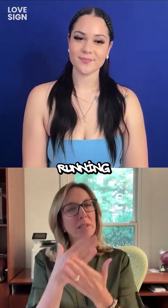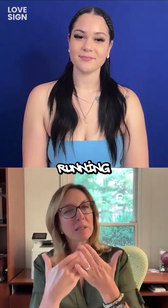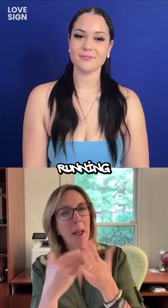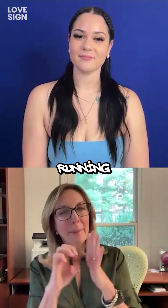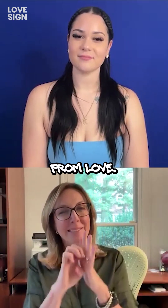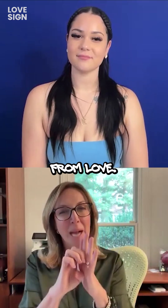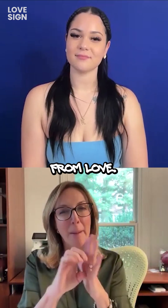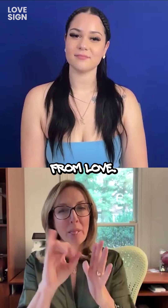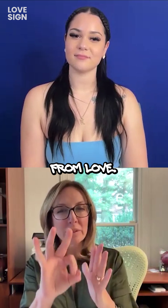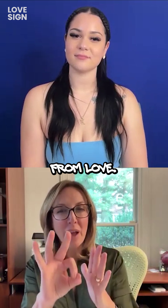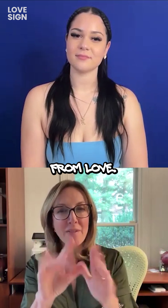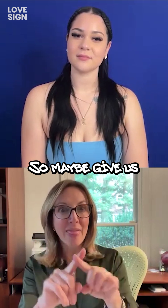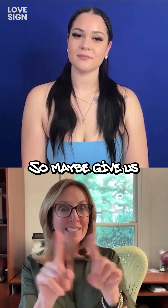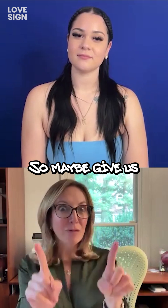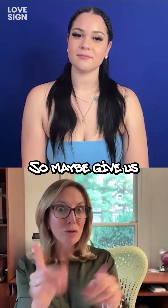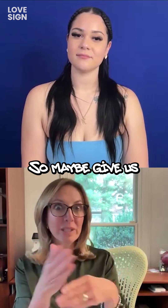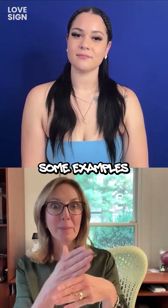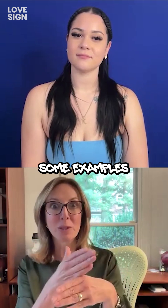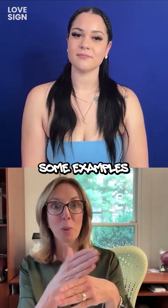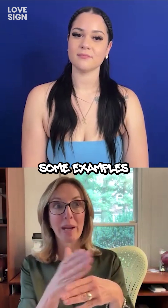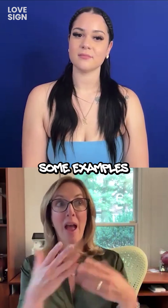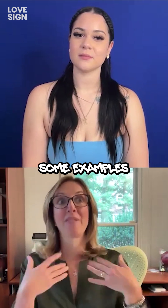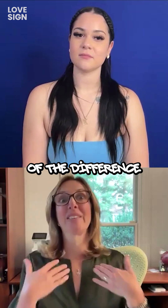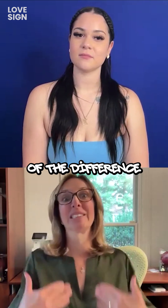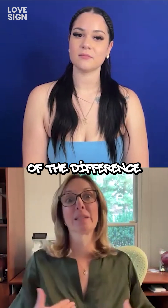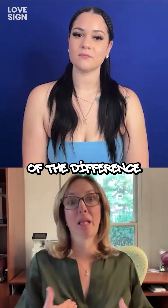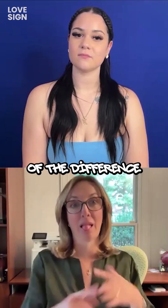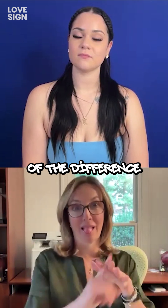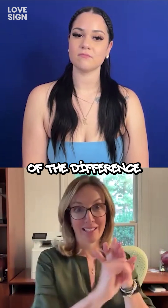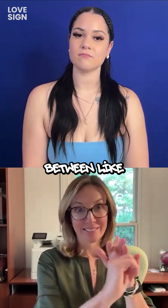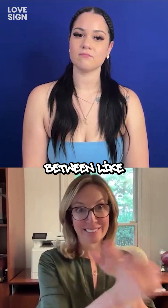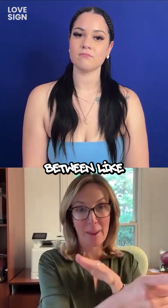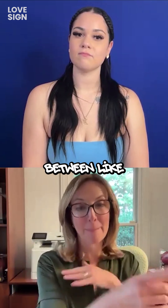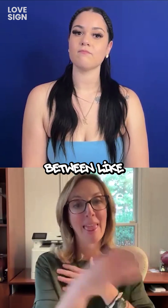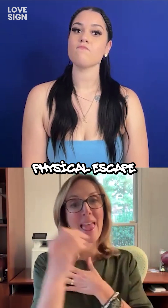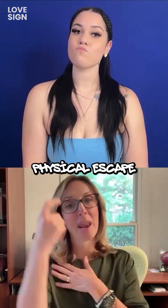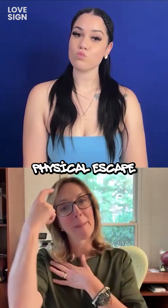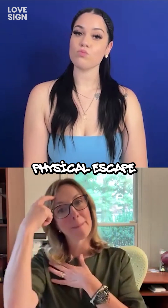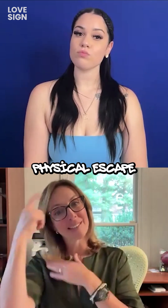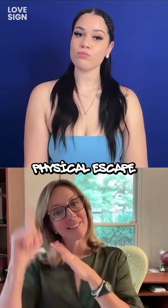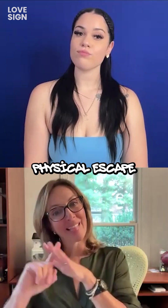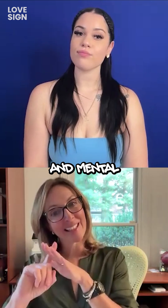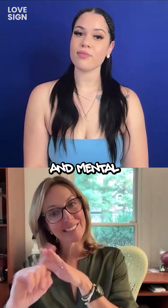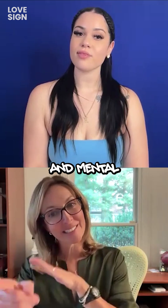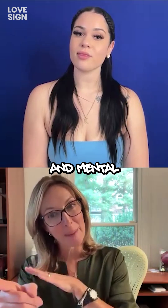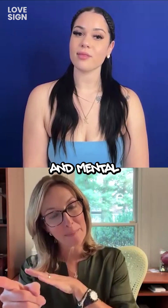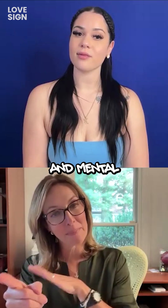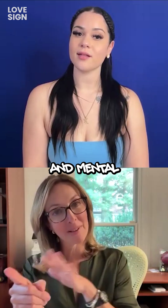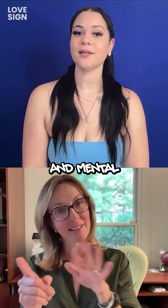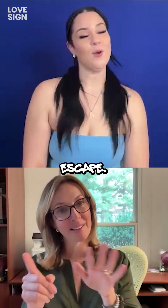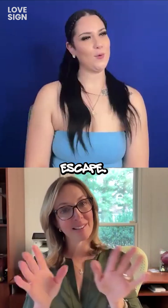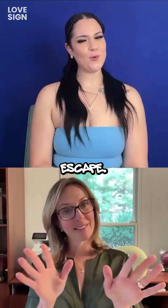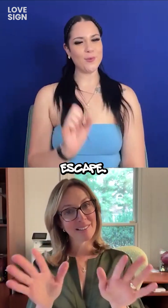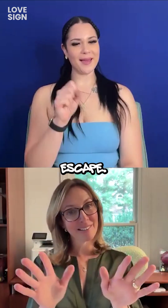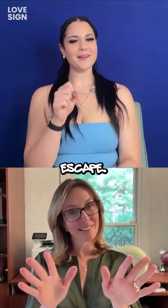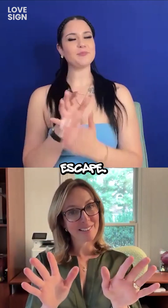somebody running from love. So maybe give us some examples of the difference between physical escape and